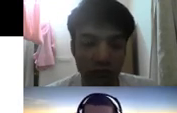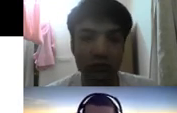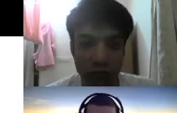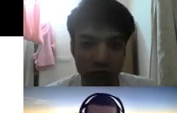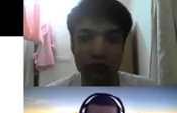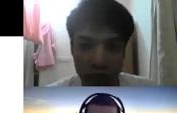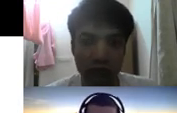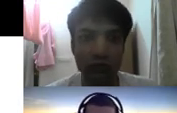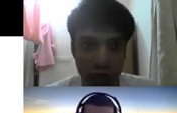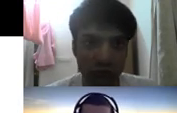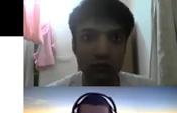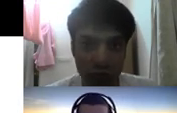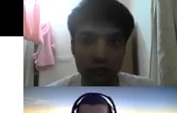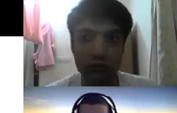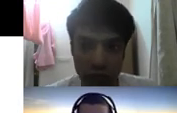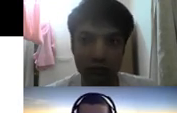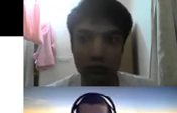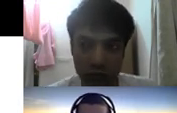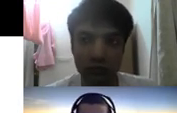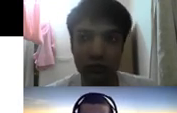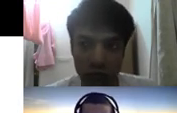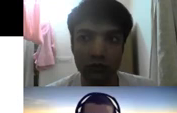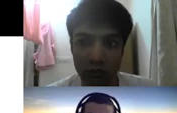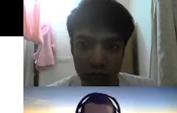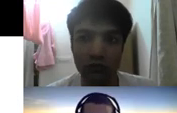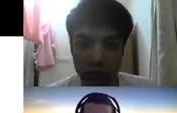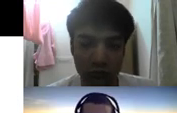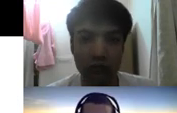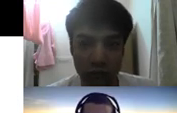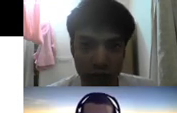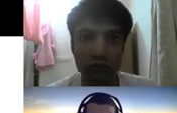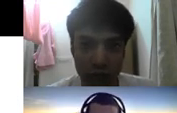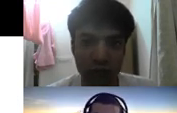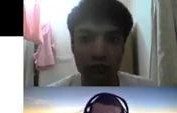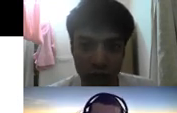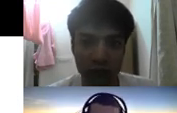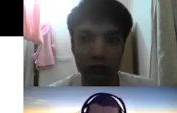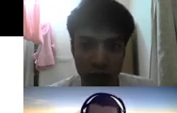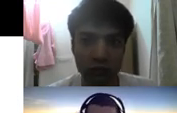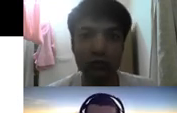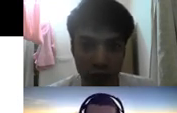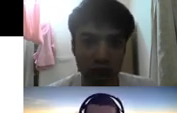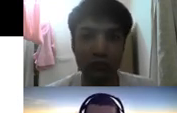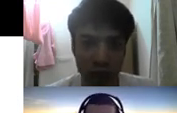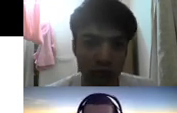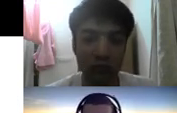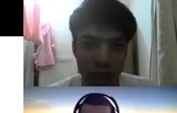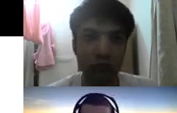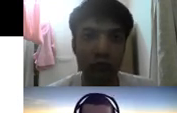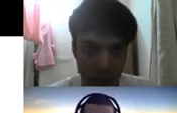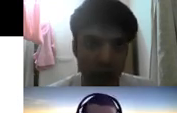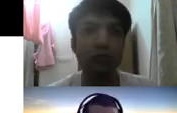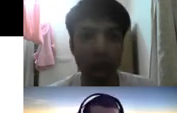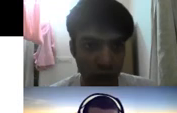or as accessible to signers and deaf people like it is accessible to all hearing people. But it's a step,